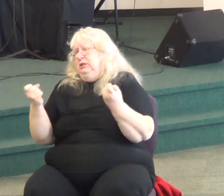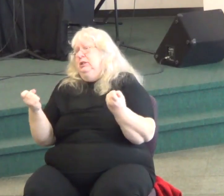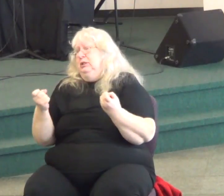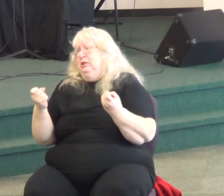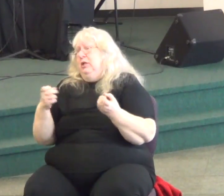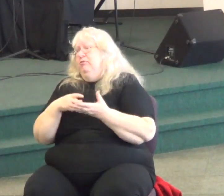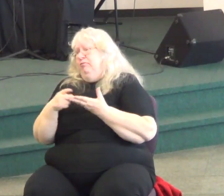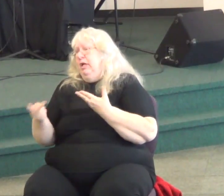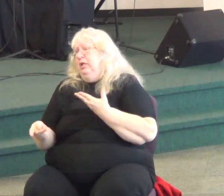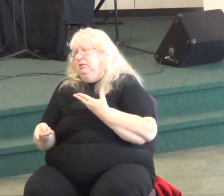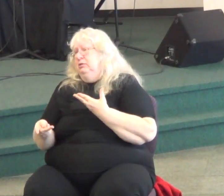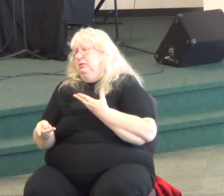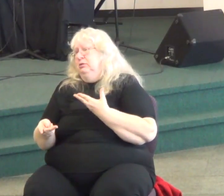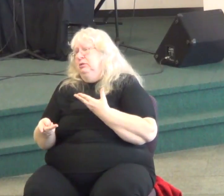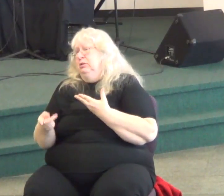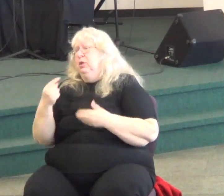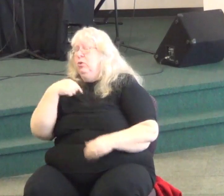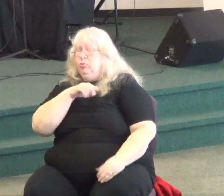We know the wages of sin is death.